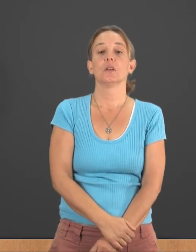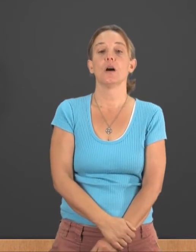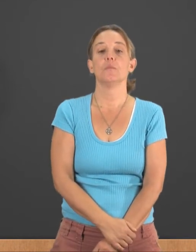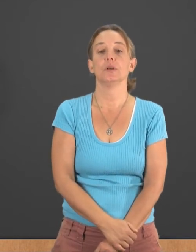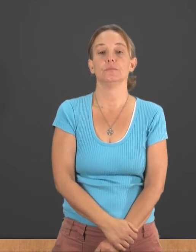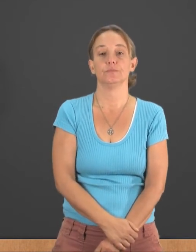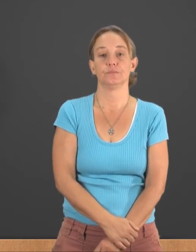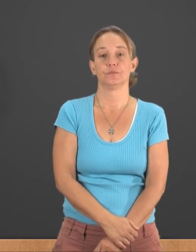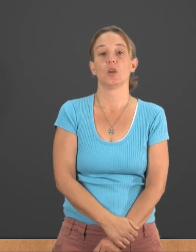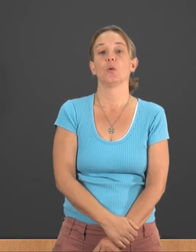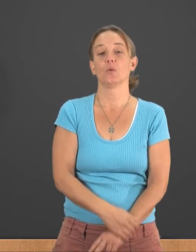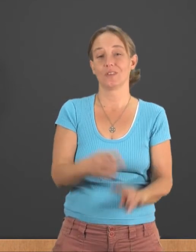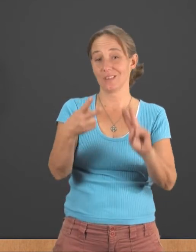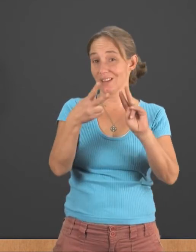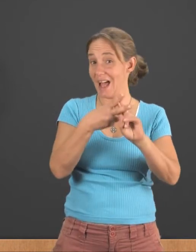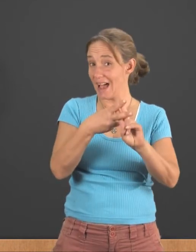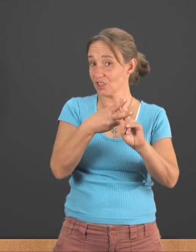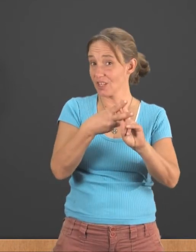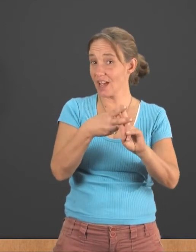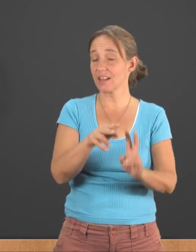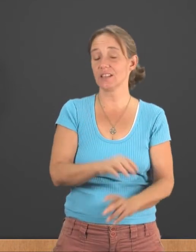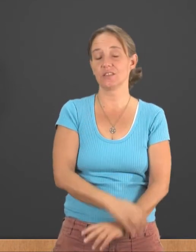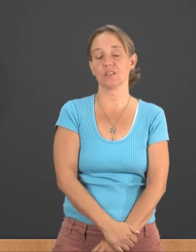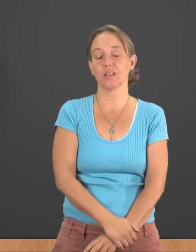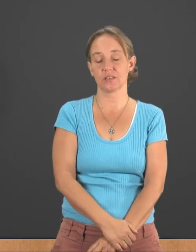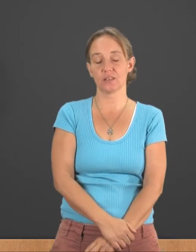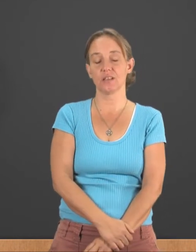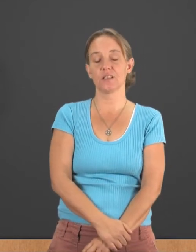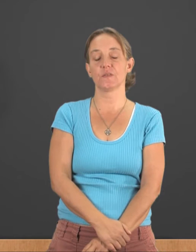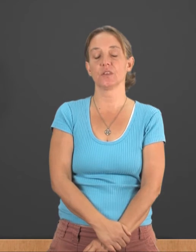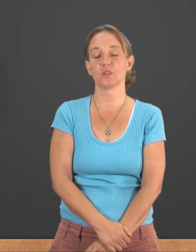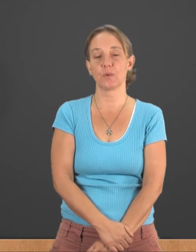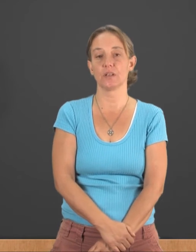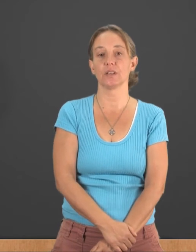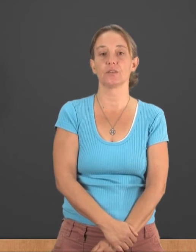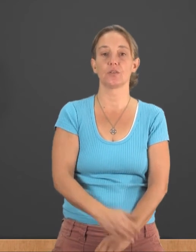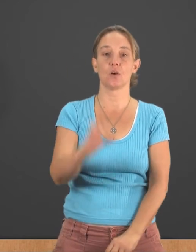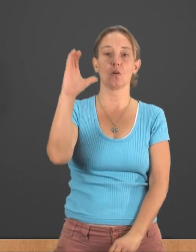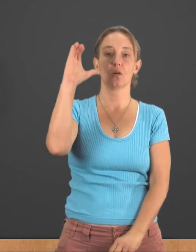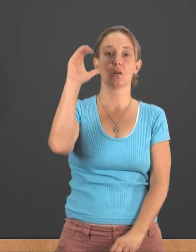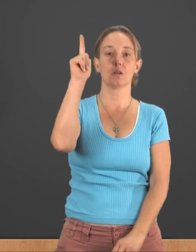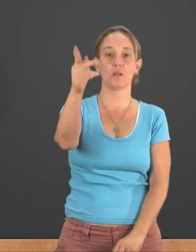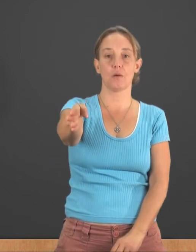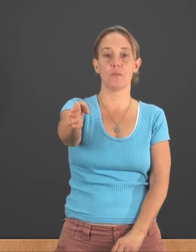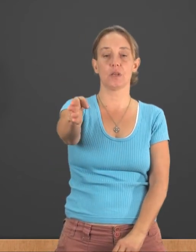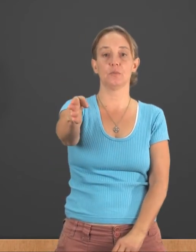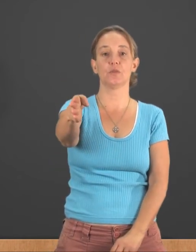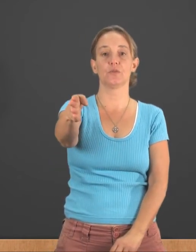Club, with the little hashtag, it's a lexicalized fingerspelling. So, club, it moves